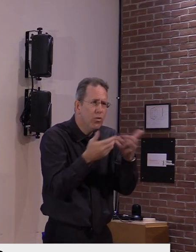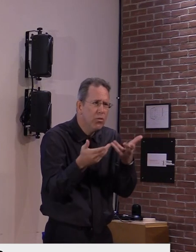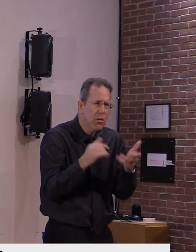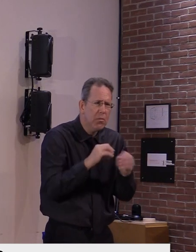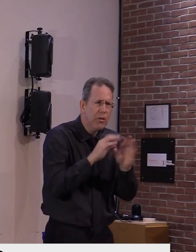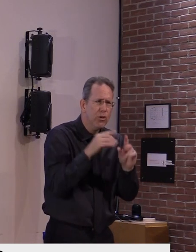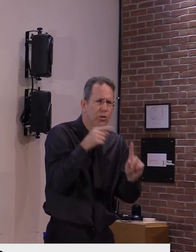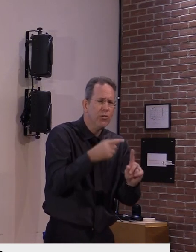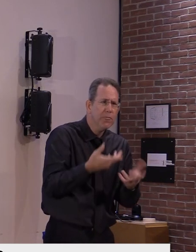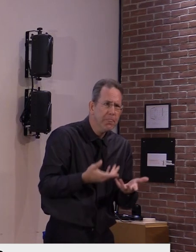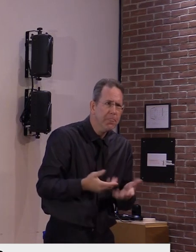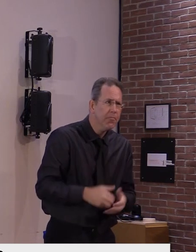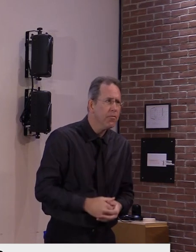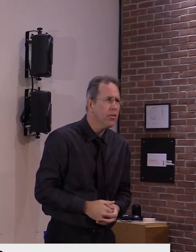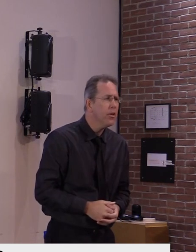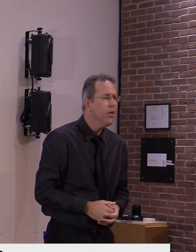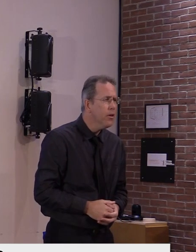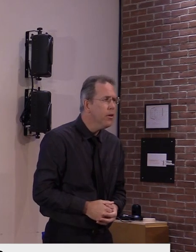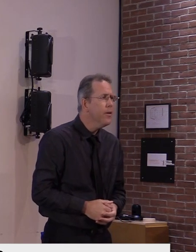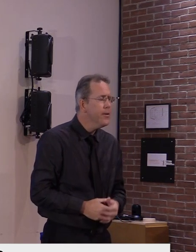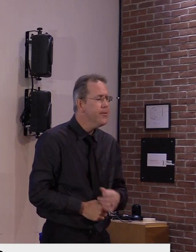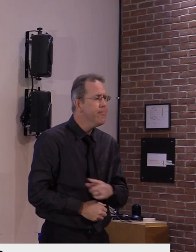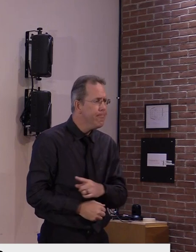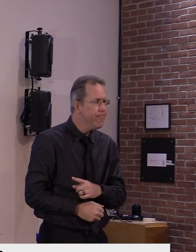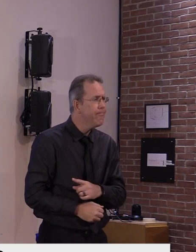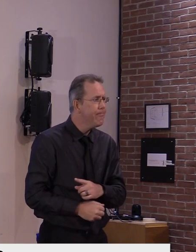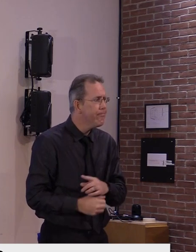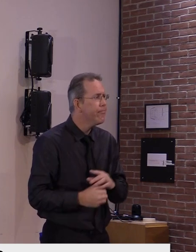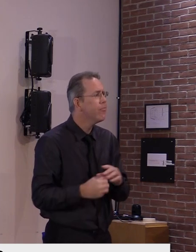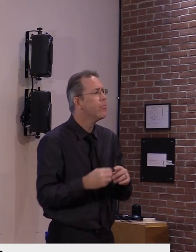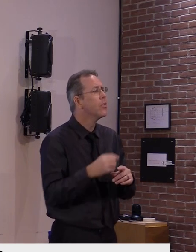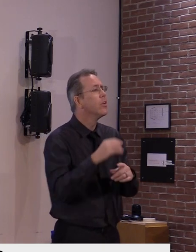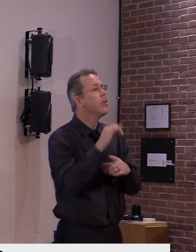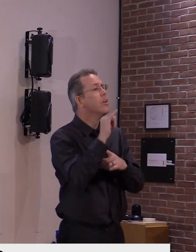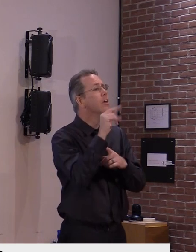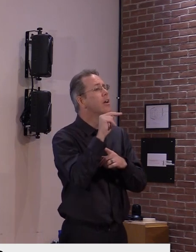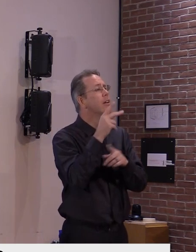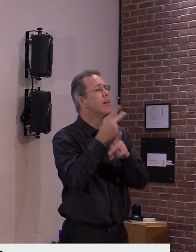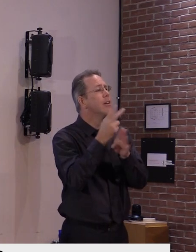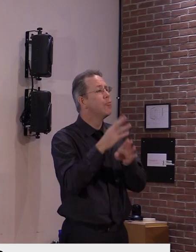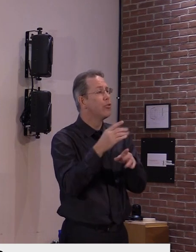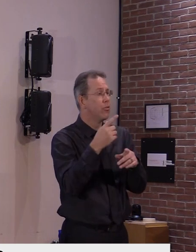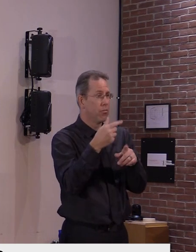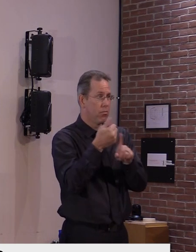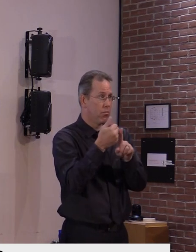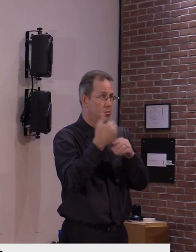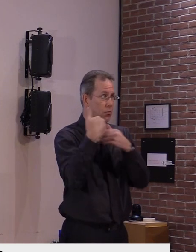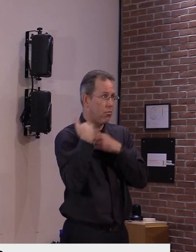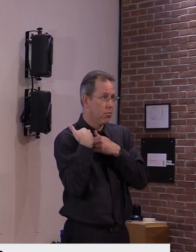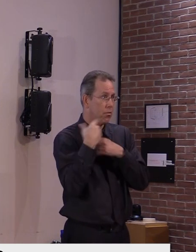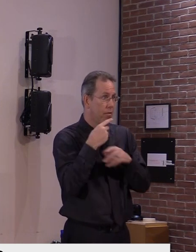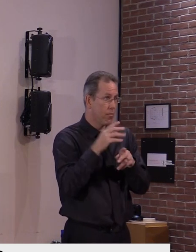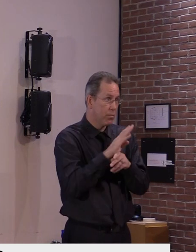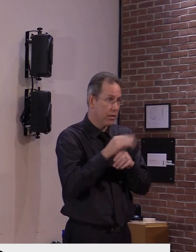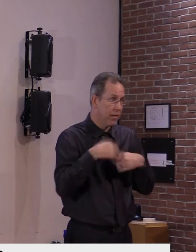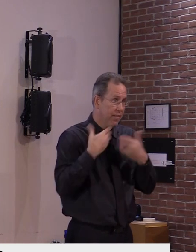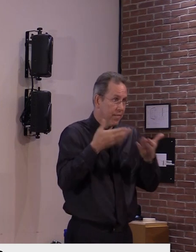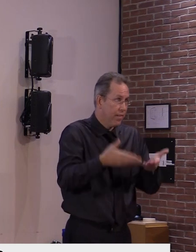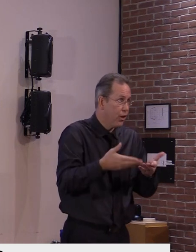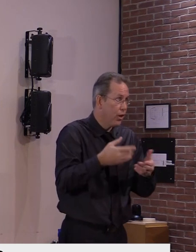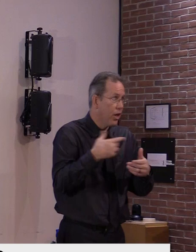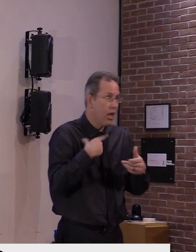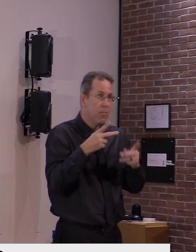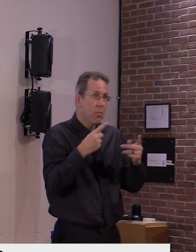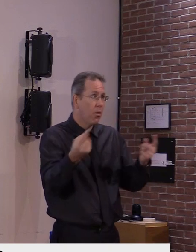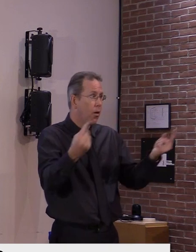we don't have to worry about them being separate households. This is what they do. This is what they offer as their employment. People that